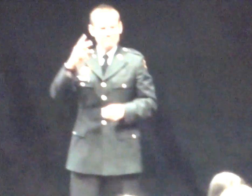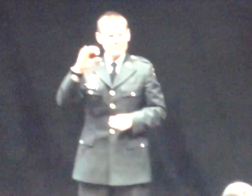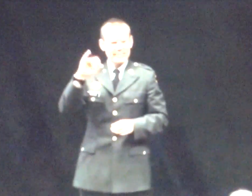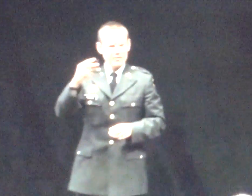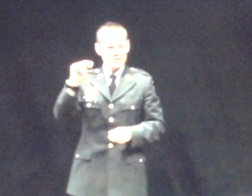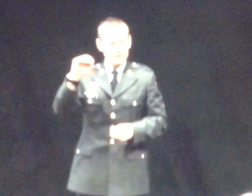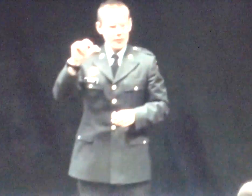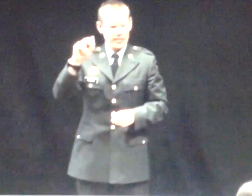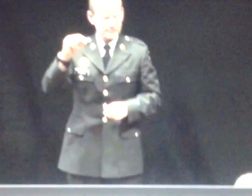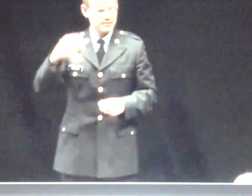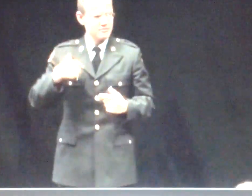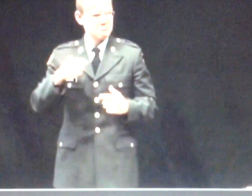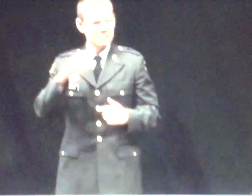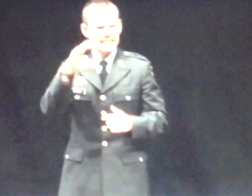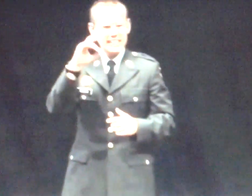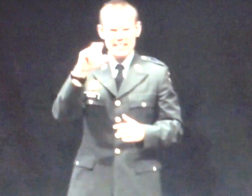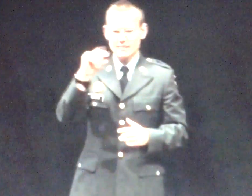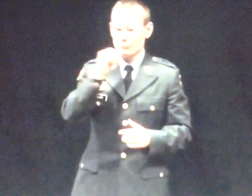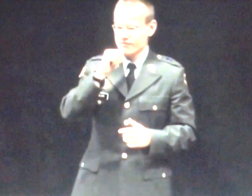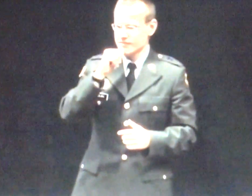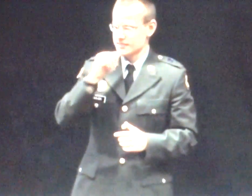This, my name is.